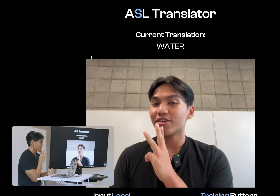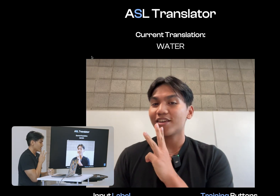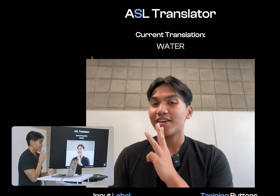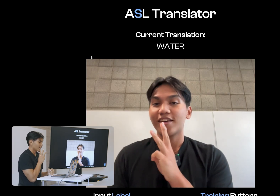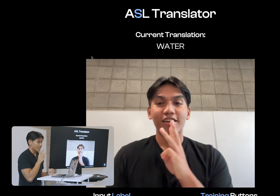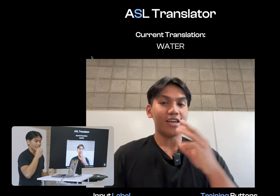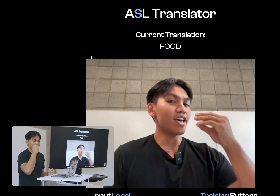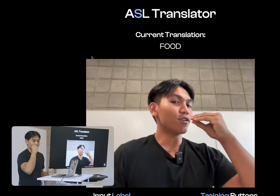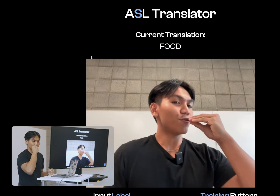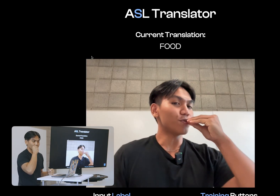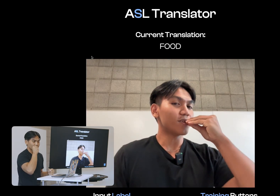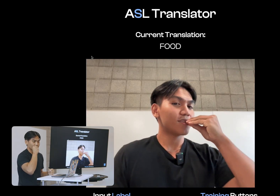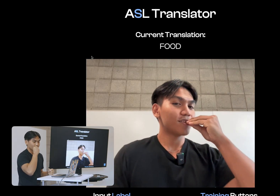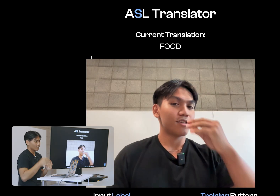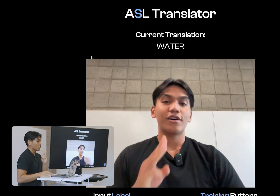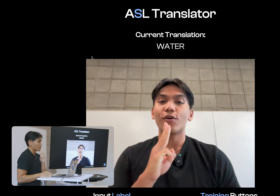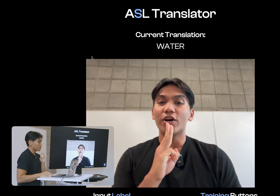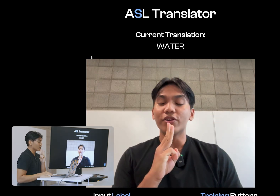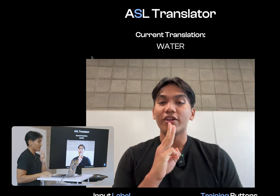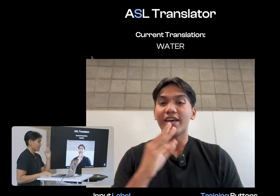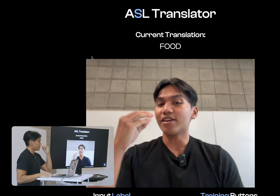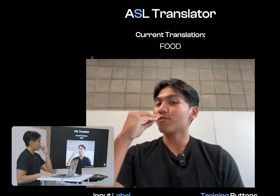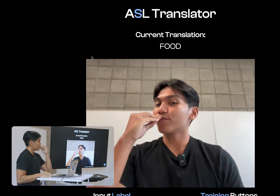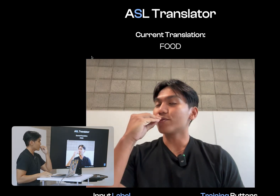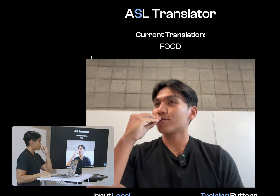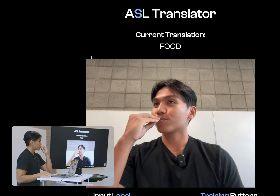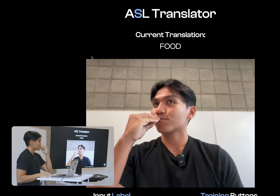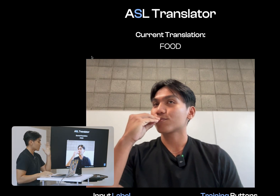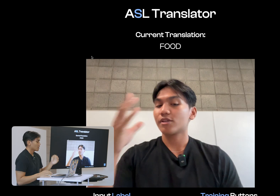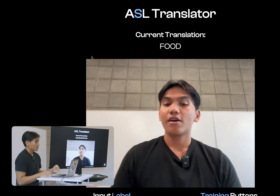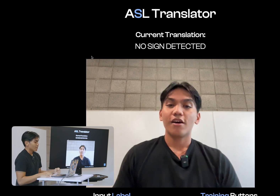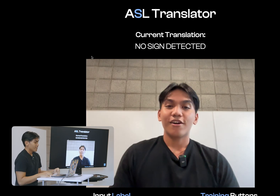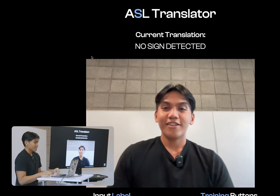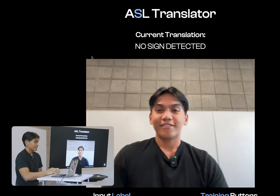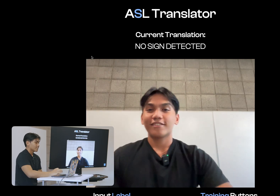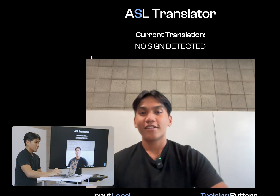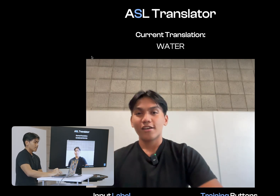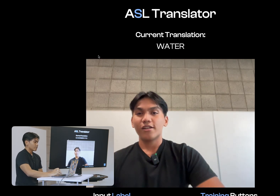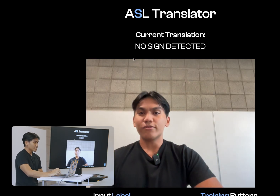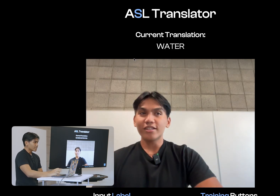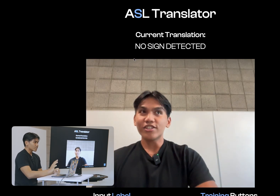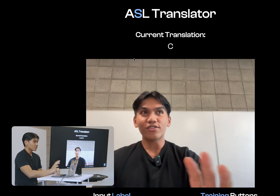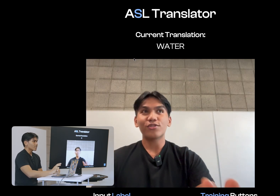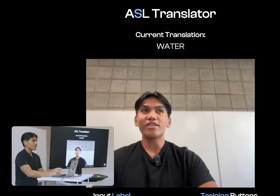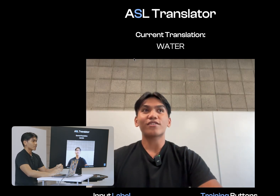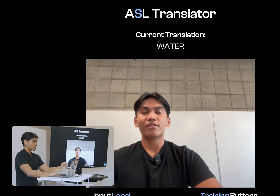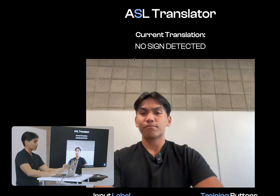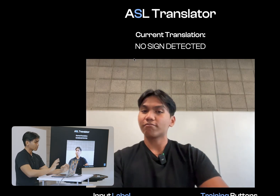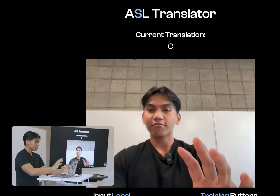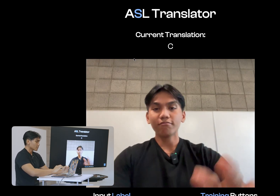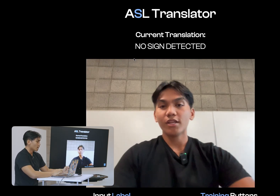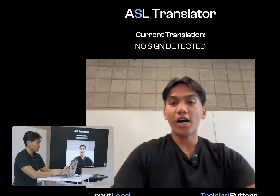water and food. Water and food. All right. Now, in addition to